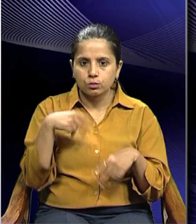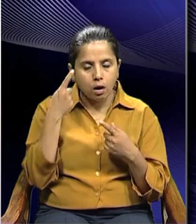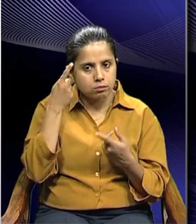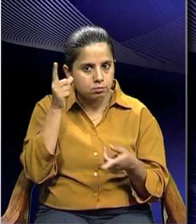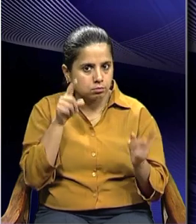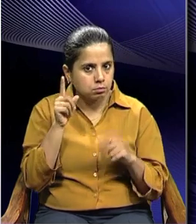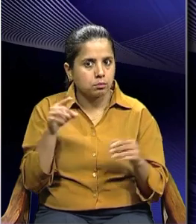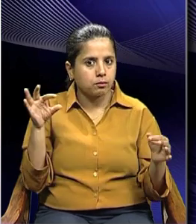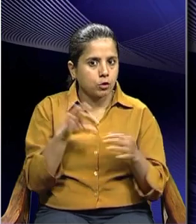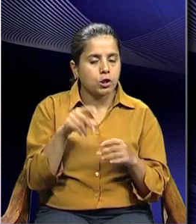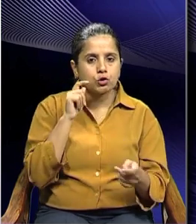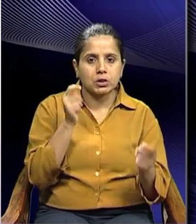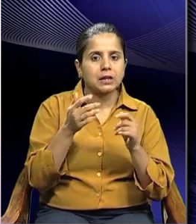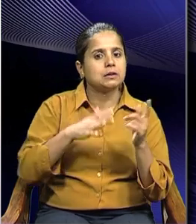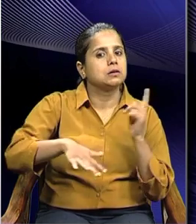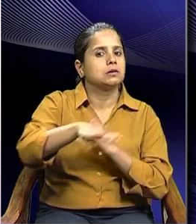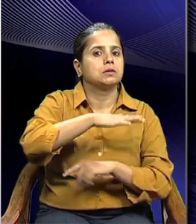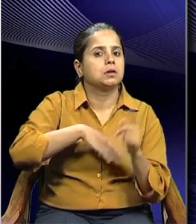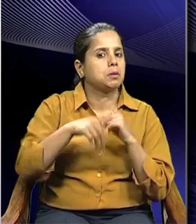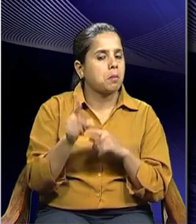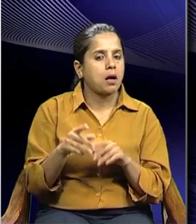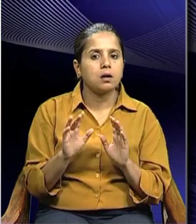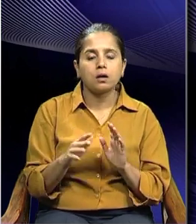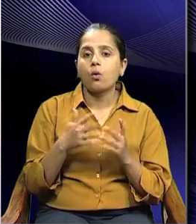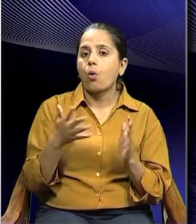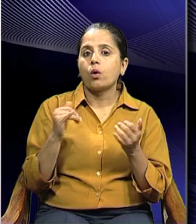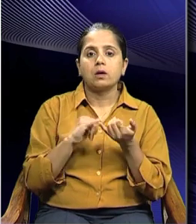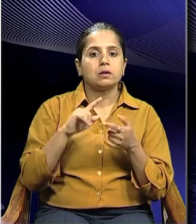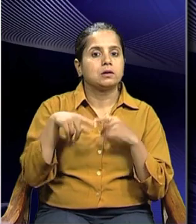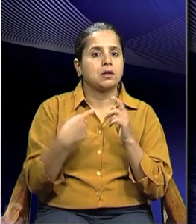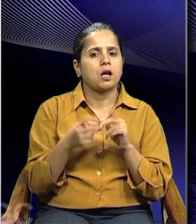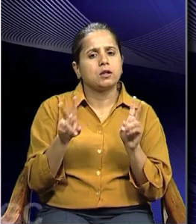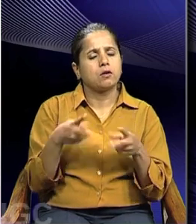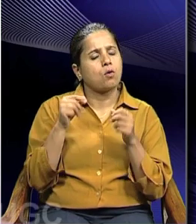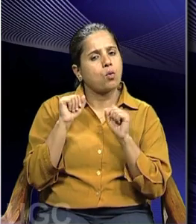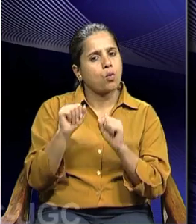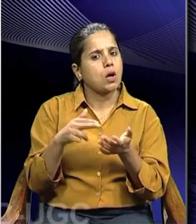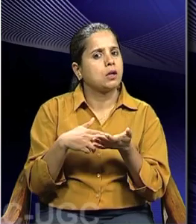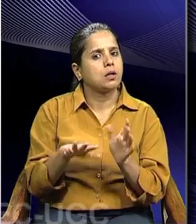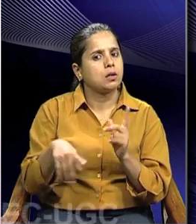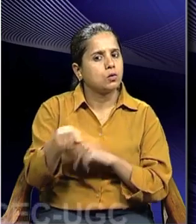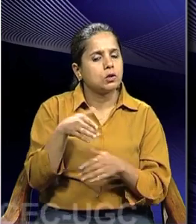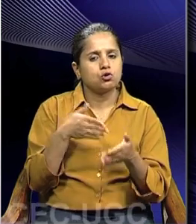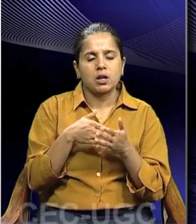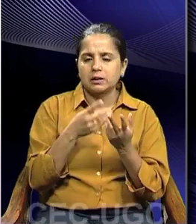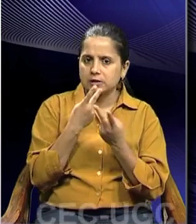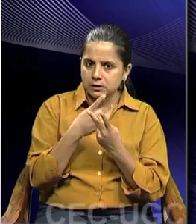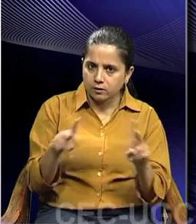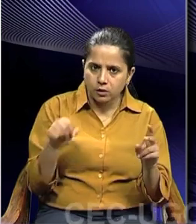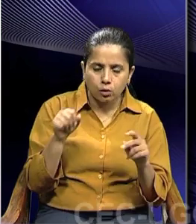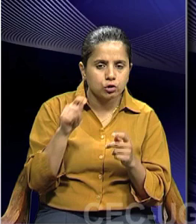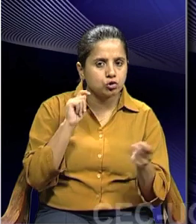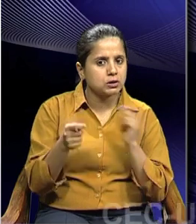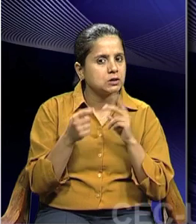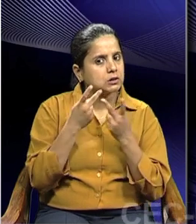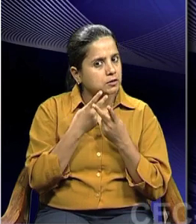with respect to changes in the sector, because every sector is unique in nature, their challenges are different, their changes are